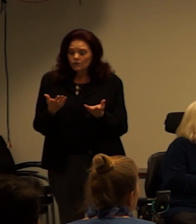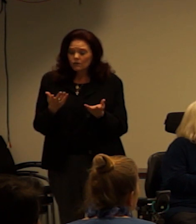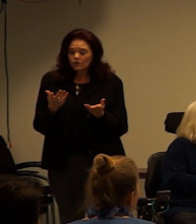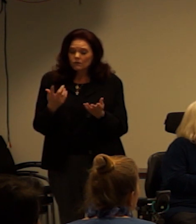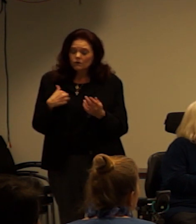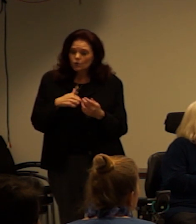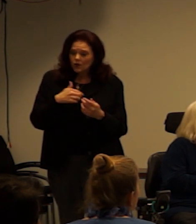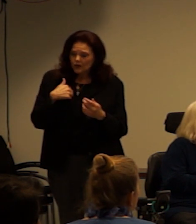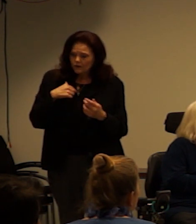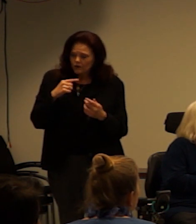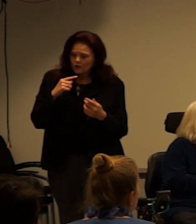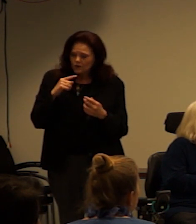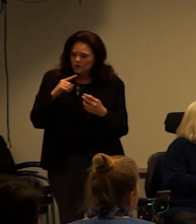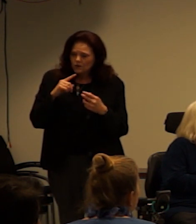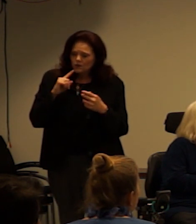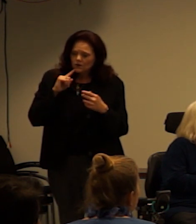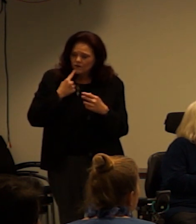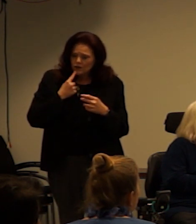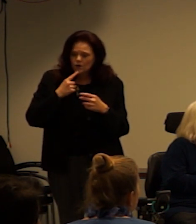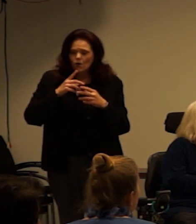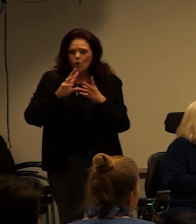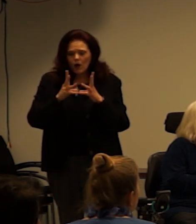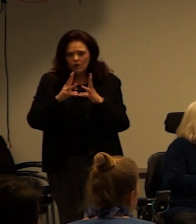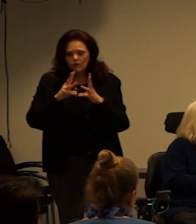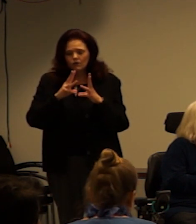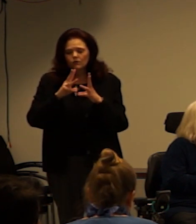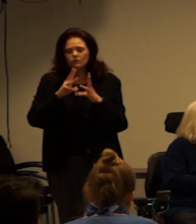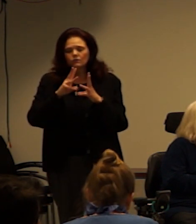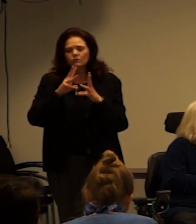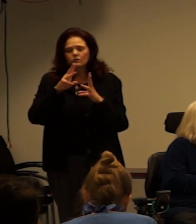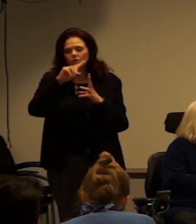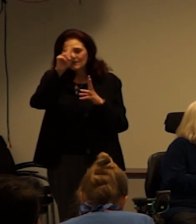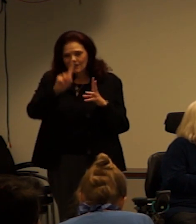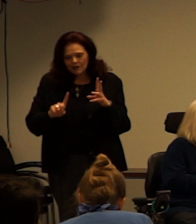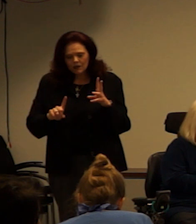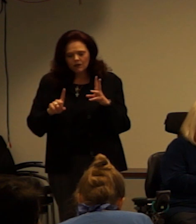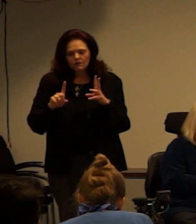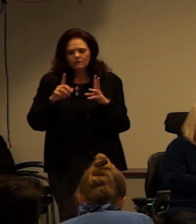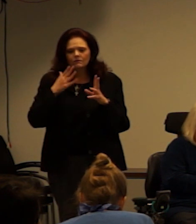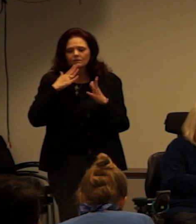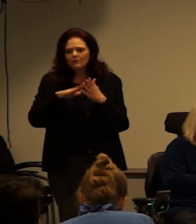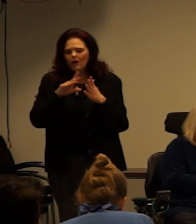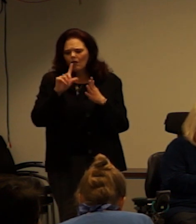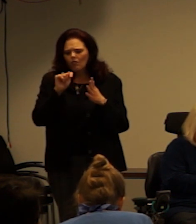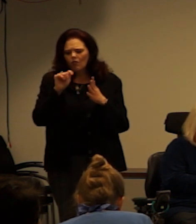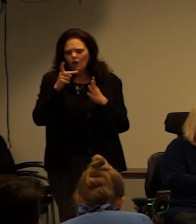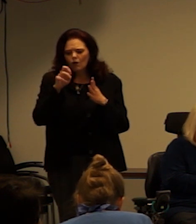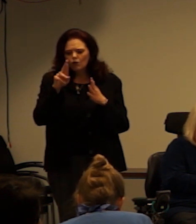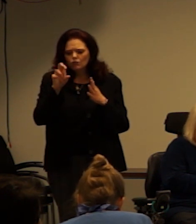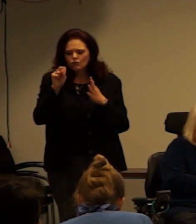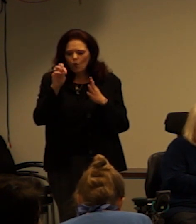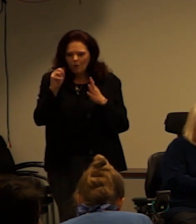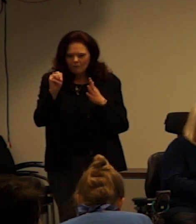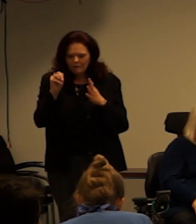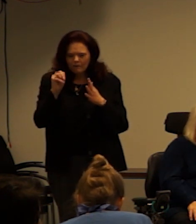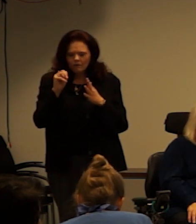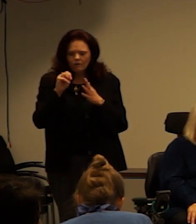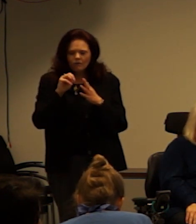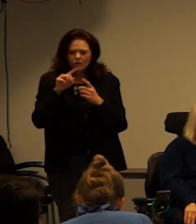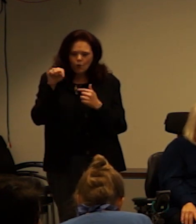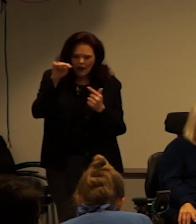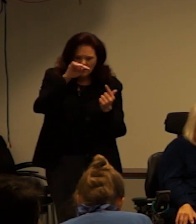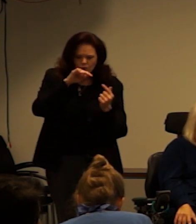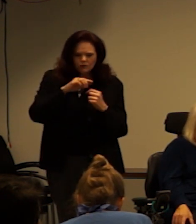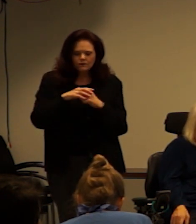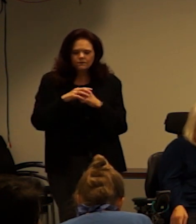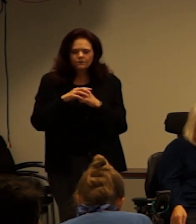have severe weather. We have tornadoes, lightning, thunderstorms. And then in addition to that, that's environmental, but we